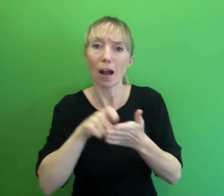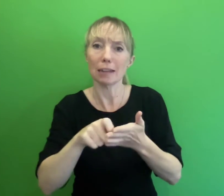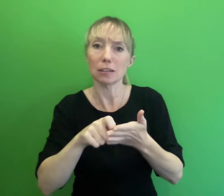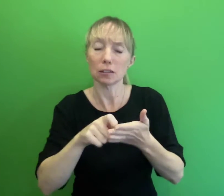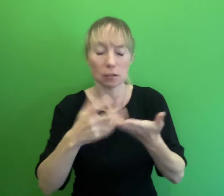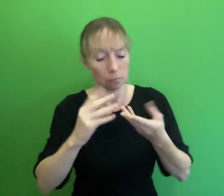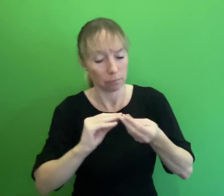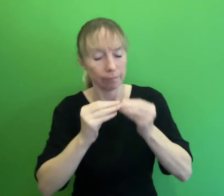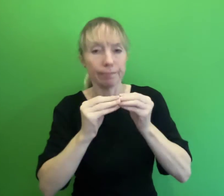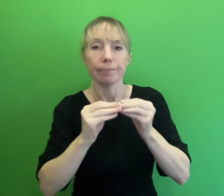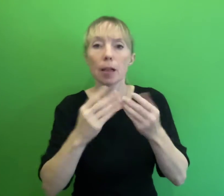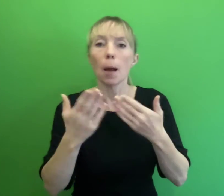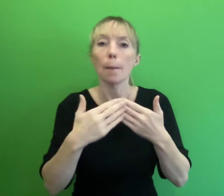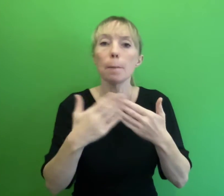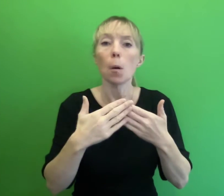co-design and more co-production.